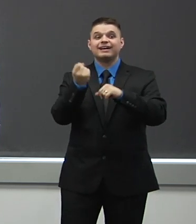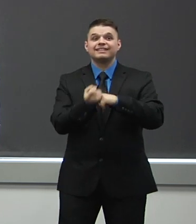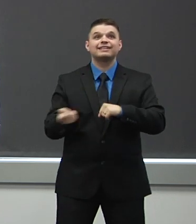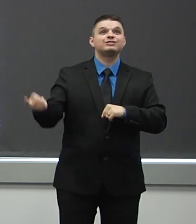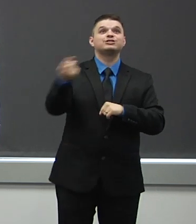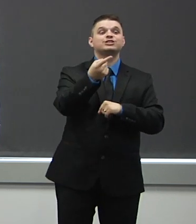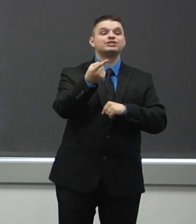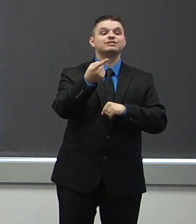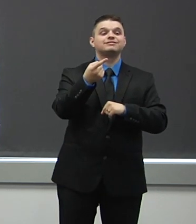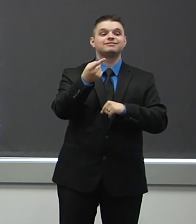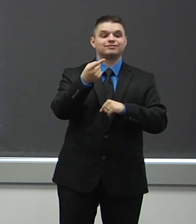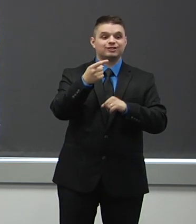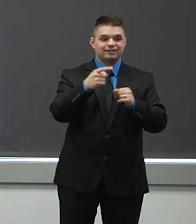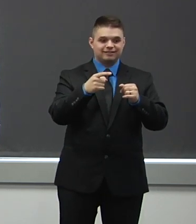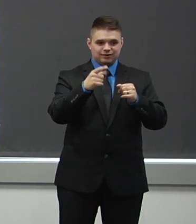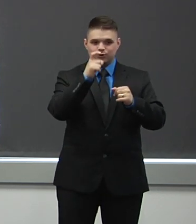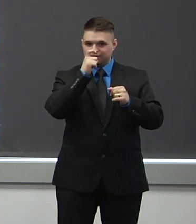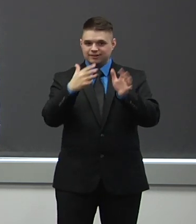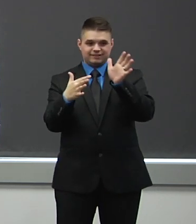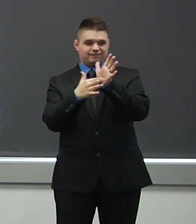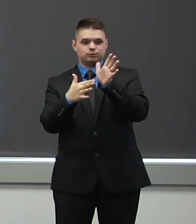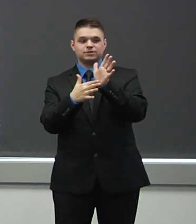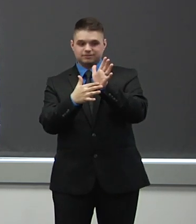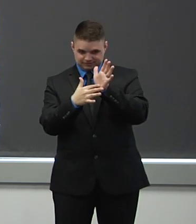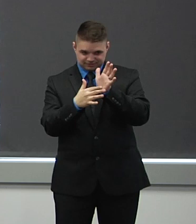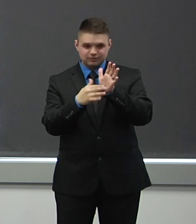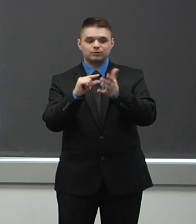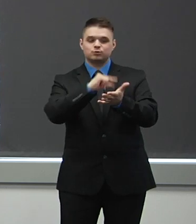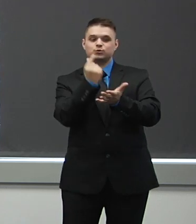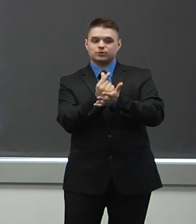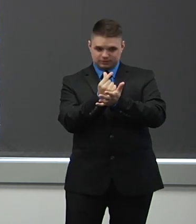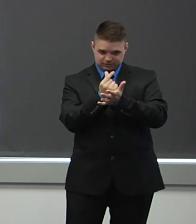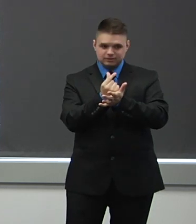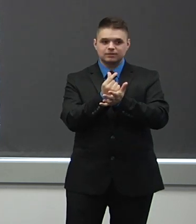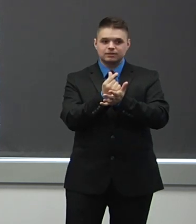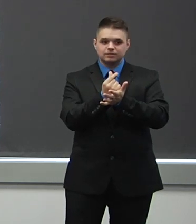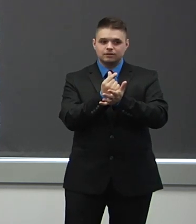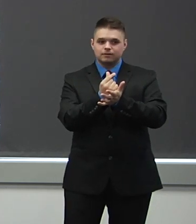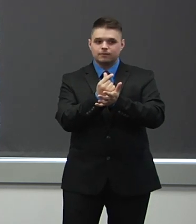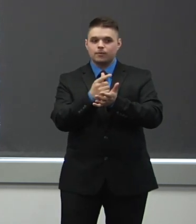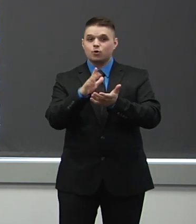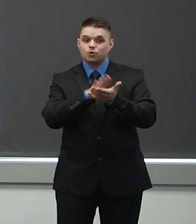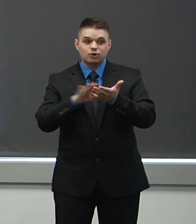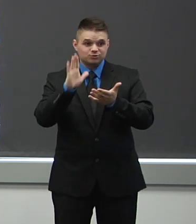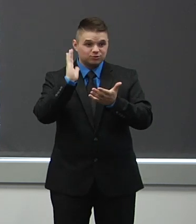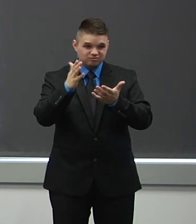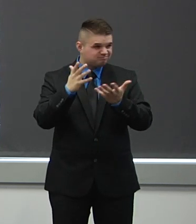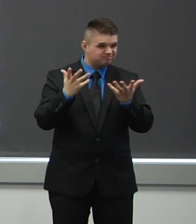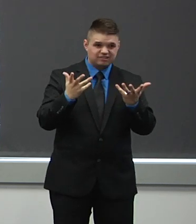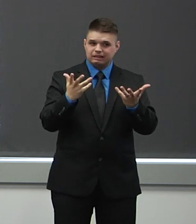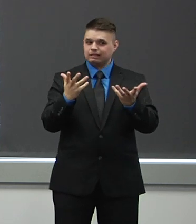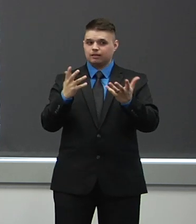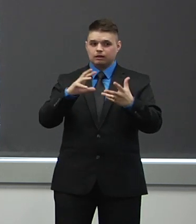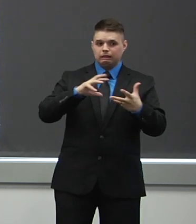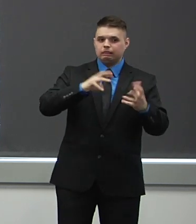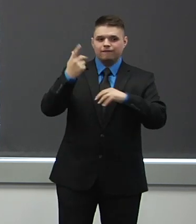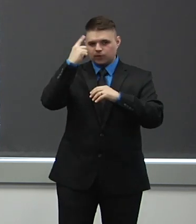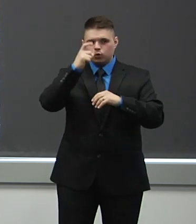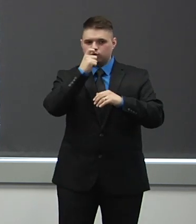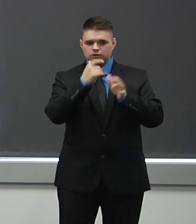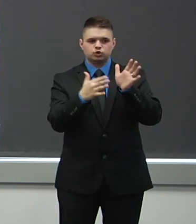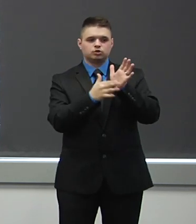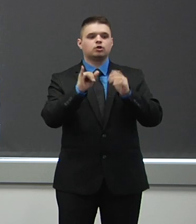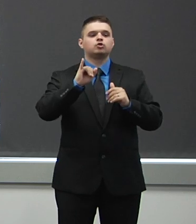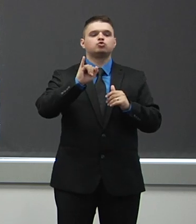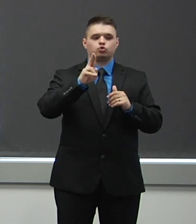you're talking about graduation requirements, admissions requirements in college, et cetera? Yes, so this is the question about juniors.